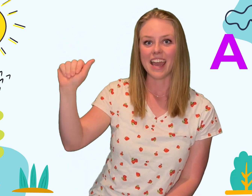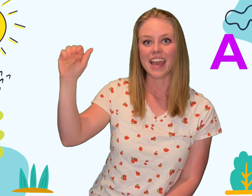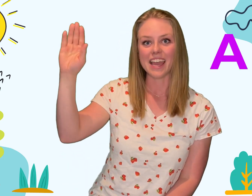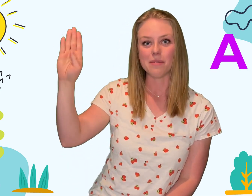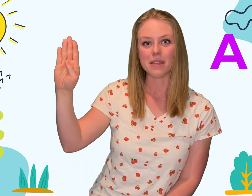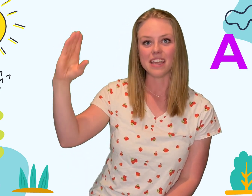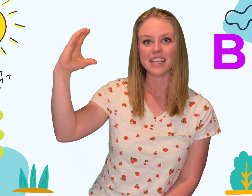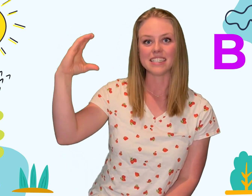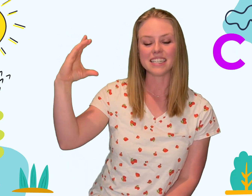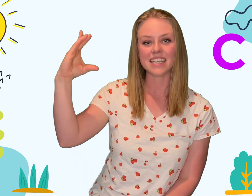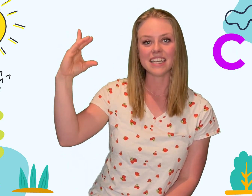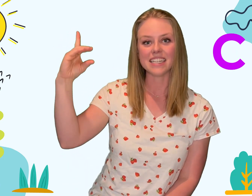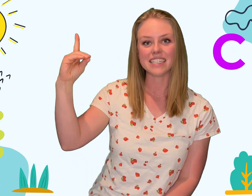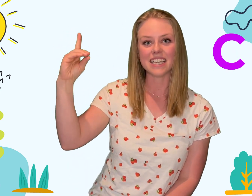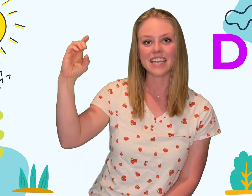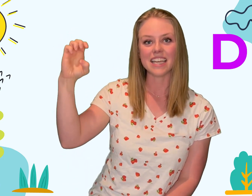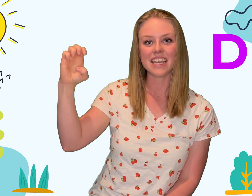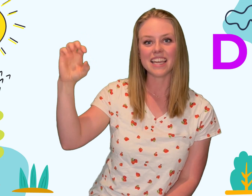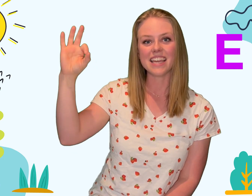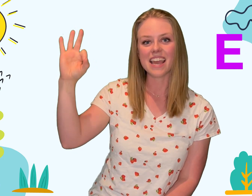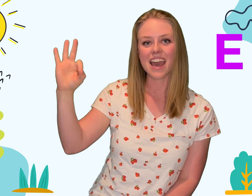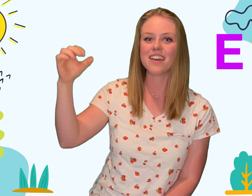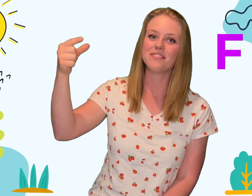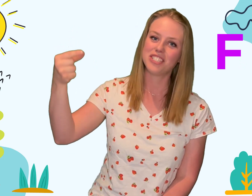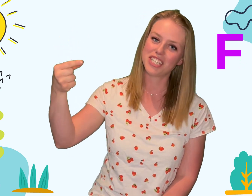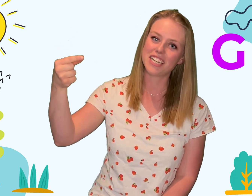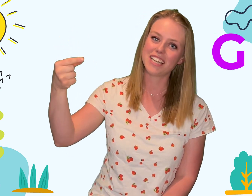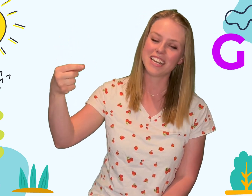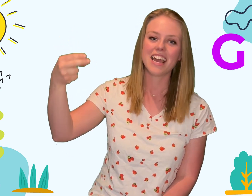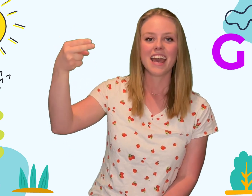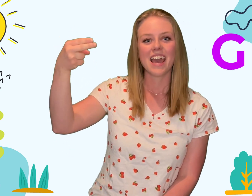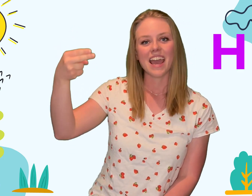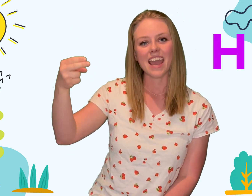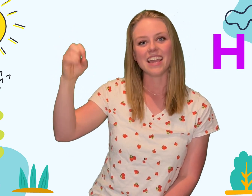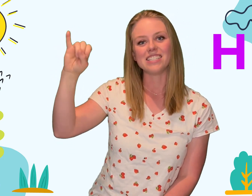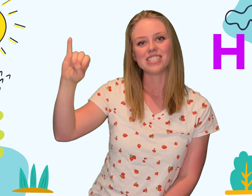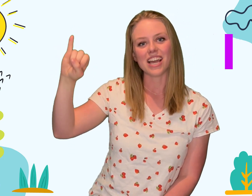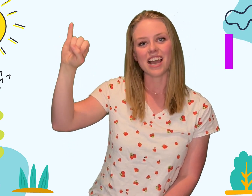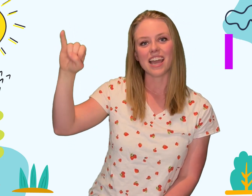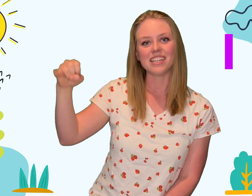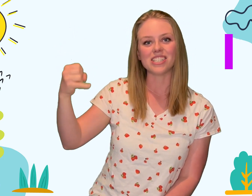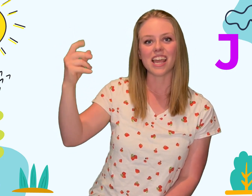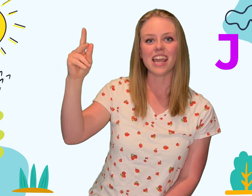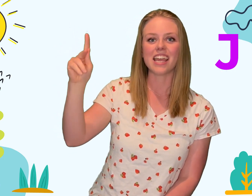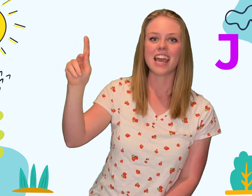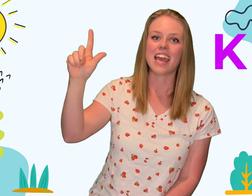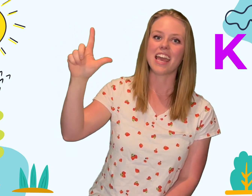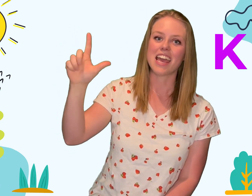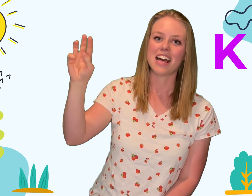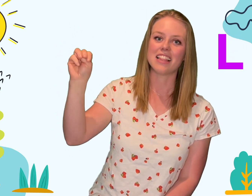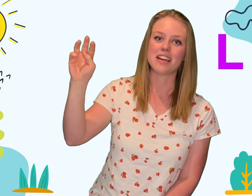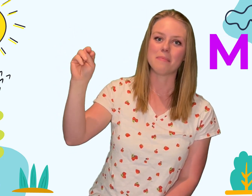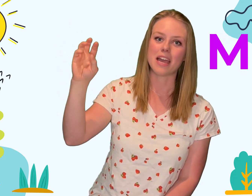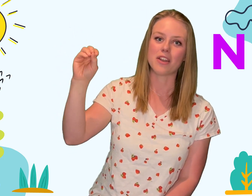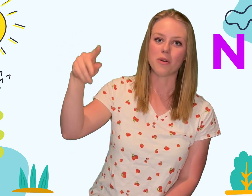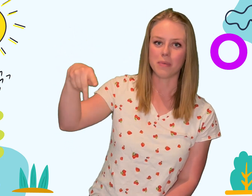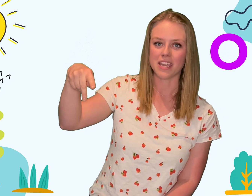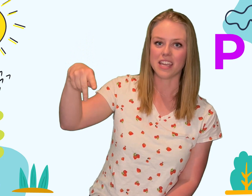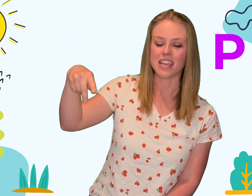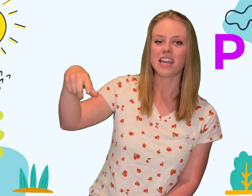A, B, C, D, E, F, G, H, I, J, K, L, M, N, O,